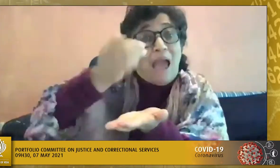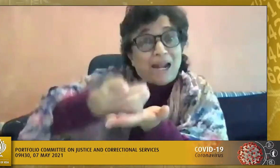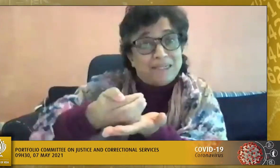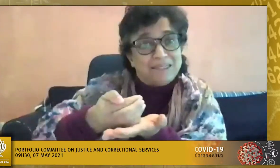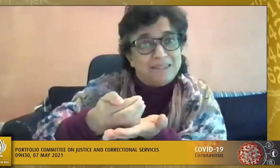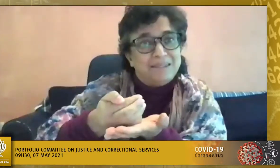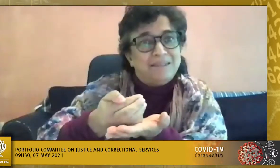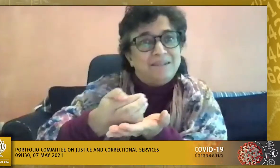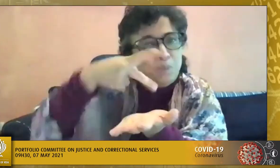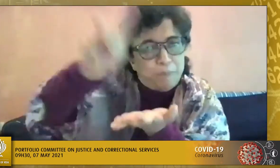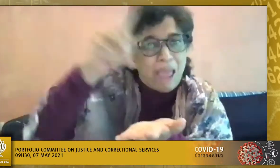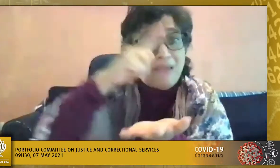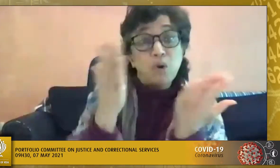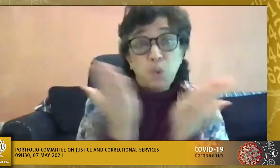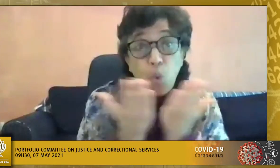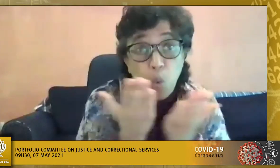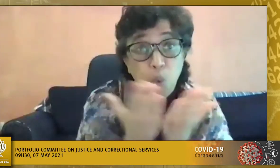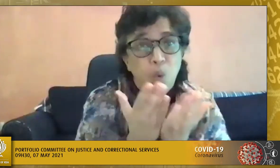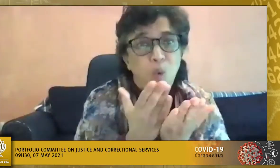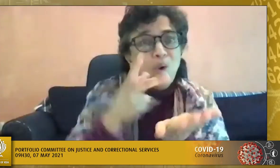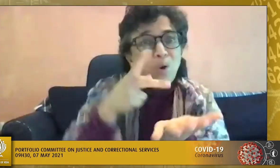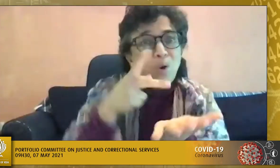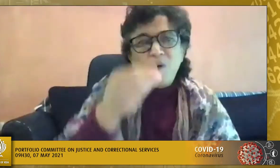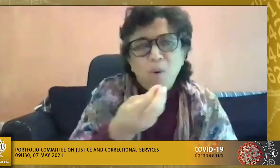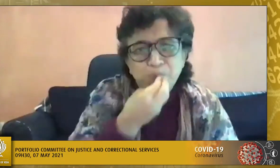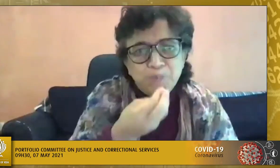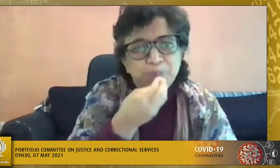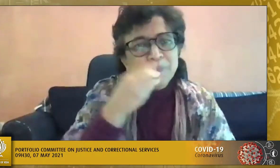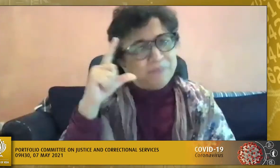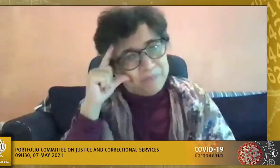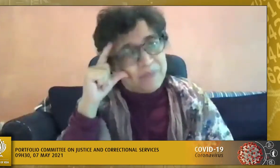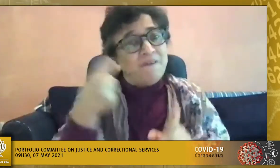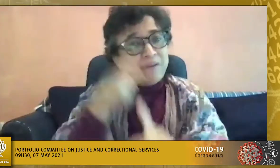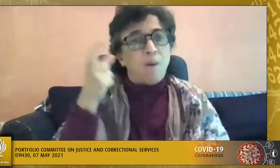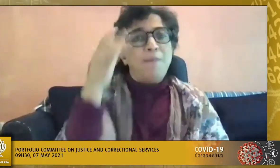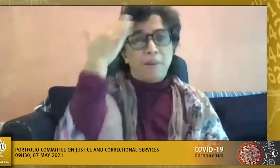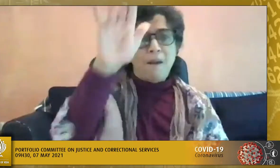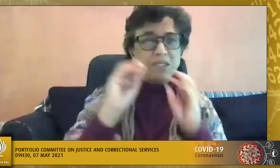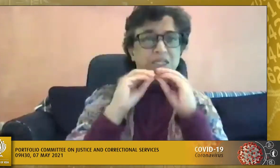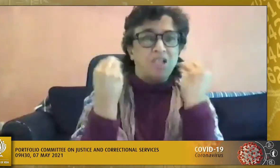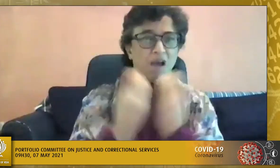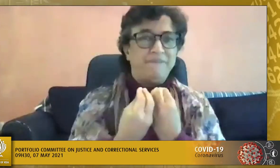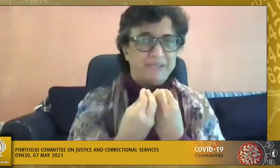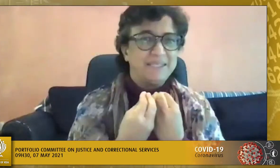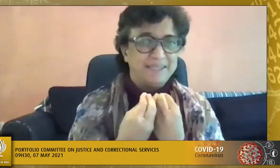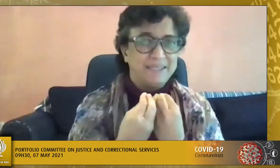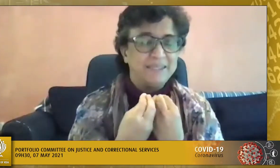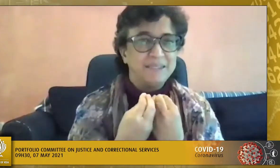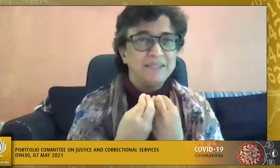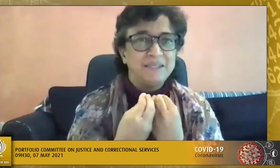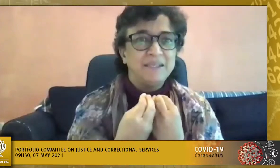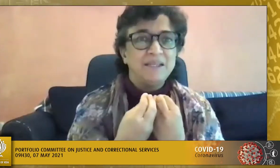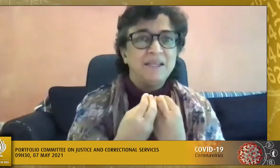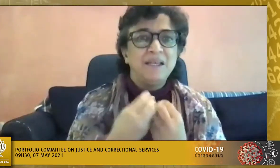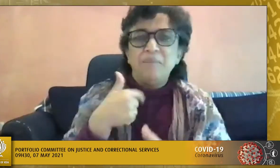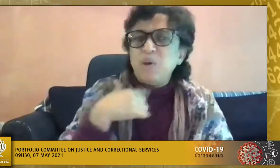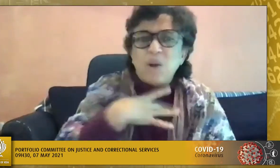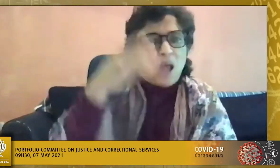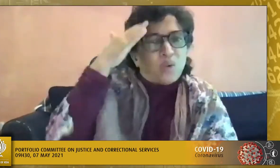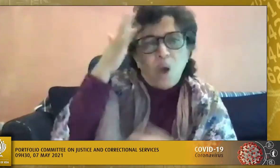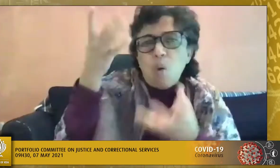um about his lack of access to get funding for school and for meals for accommodation from the